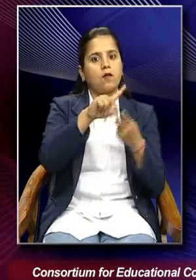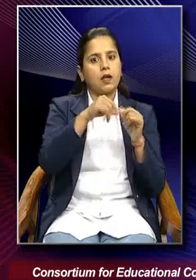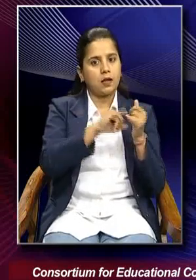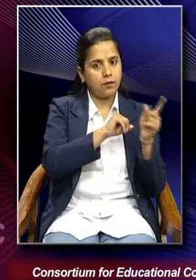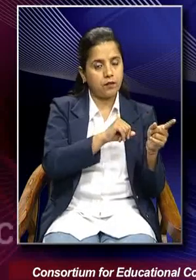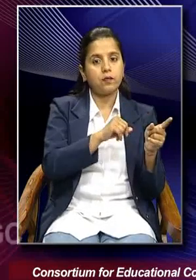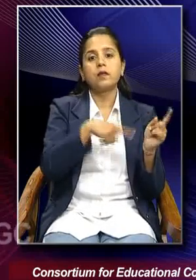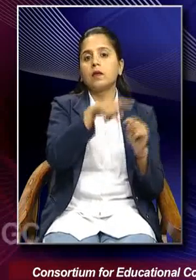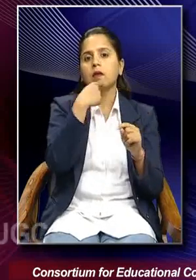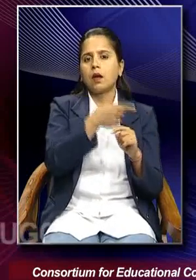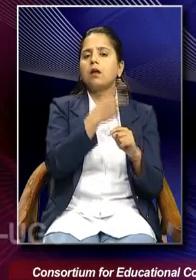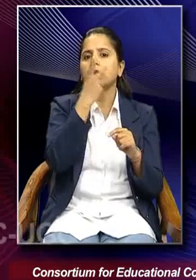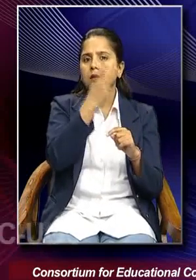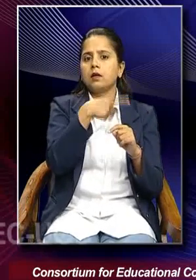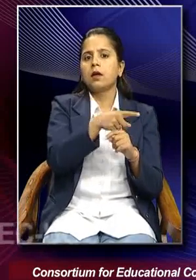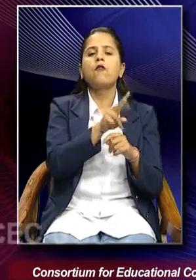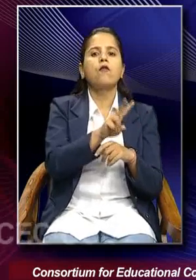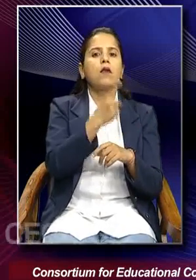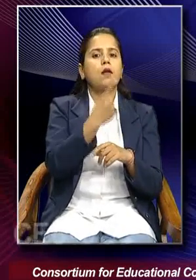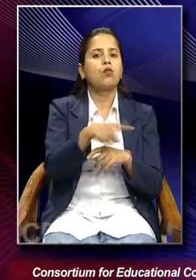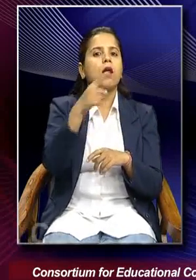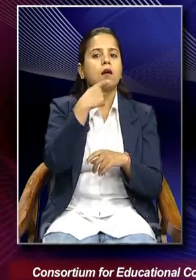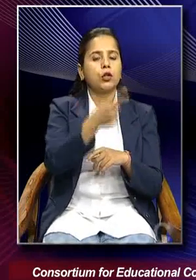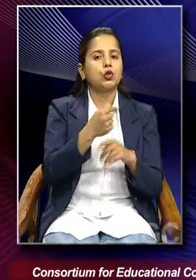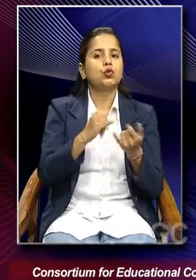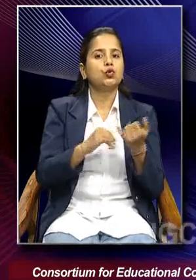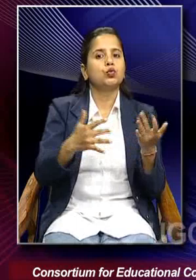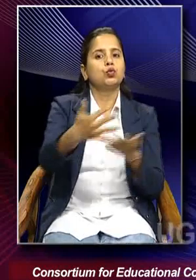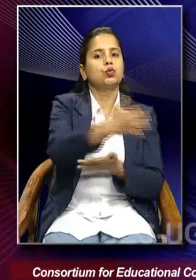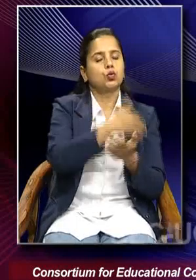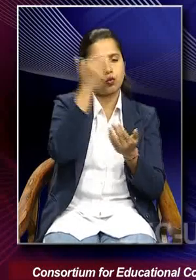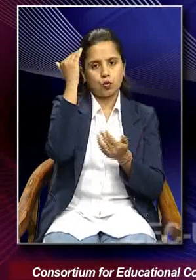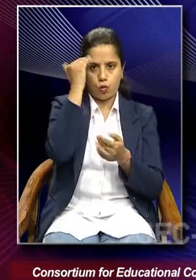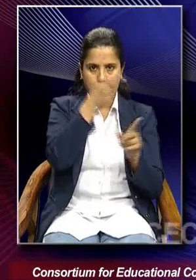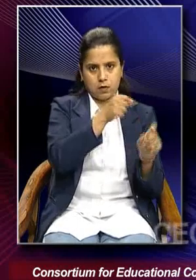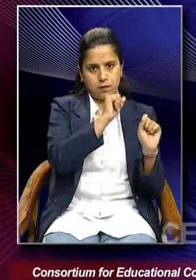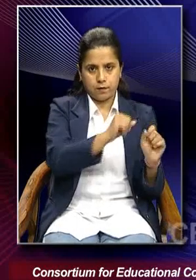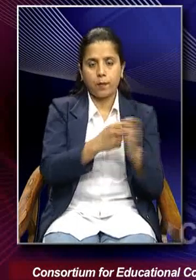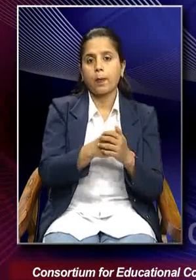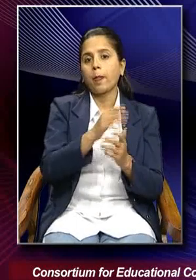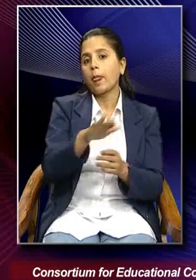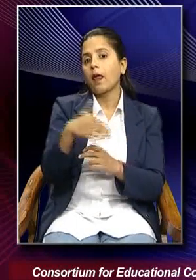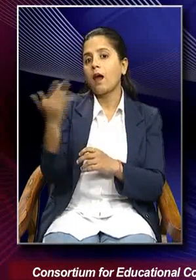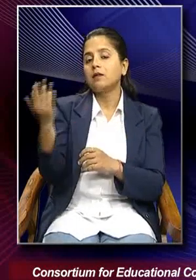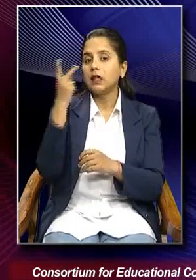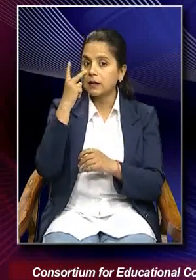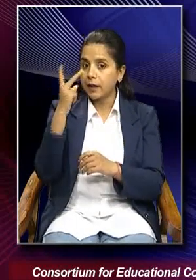and consider it to be a valid source of knowledge. On the other